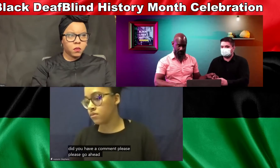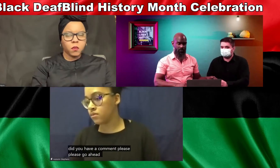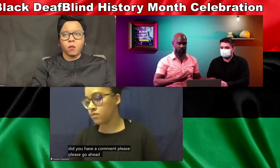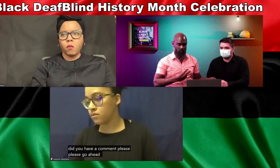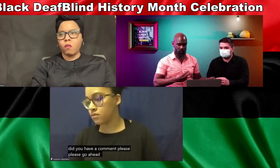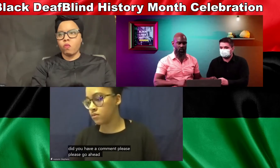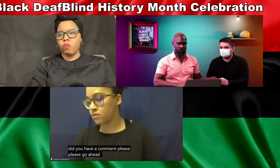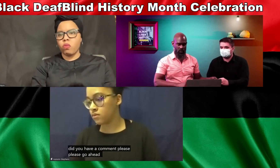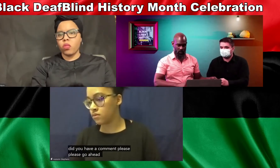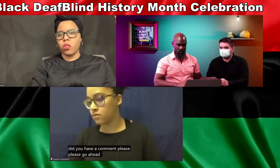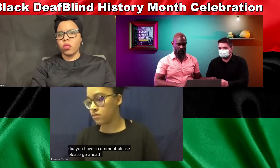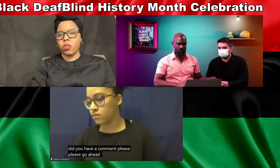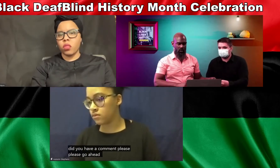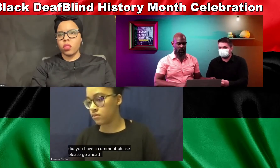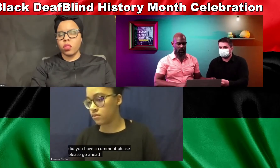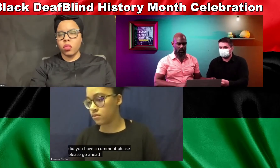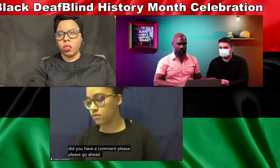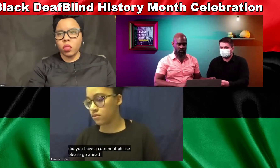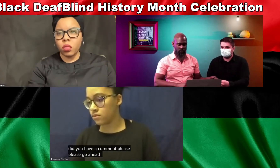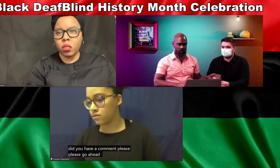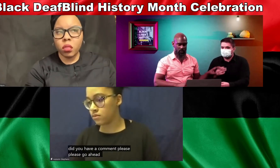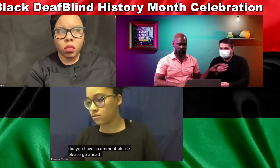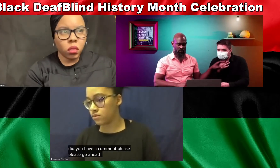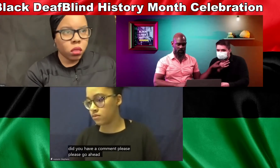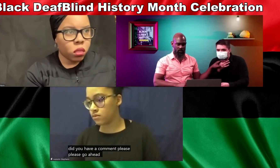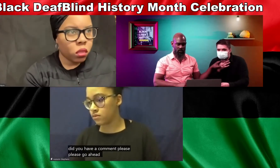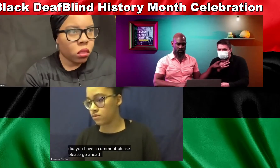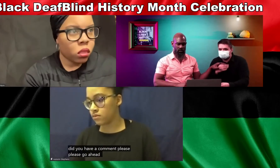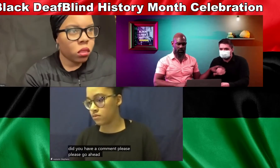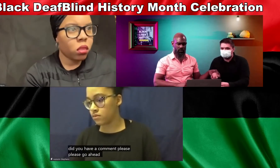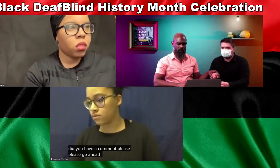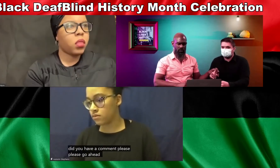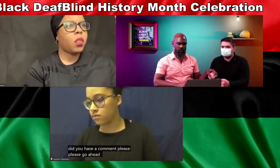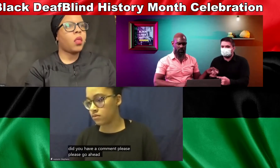This is Lisa speaking, saying I have 2 questions.